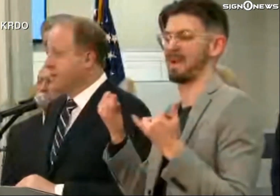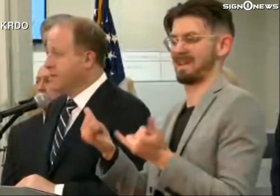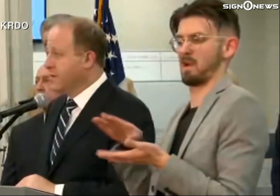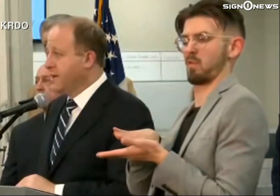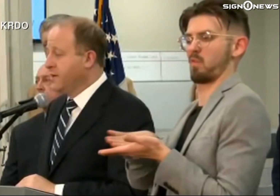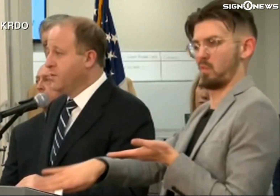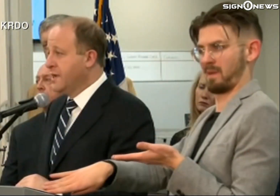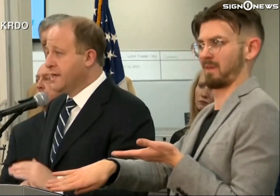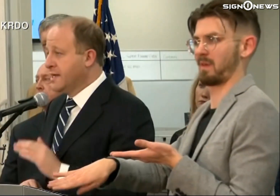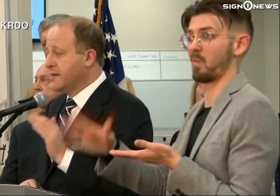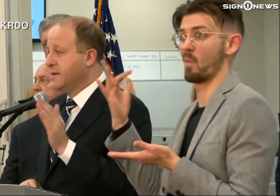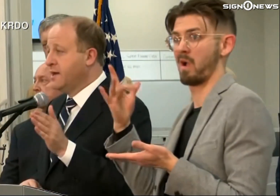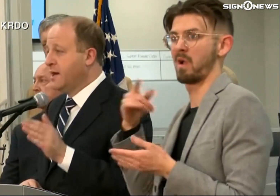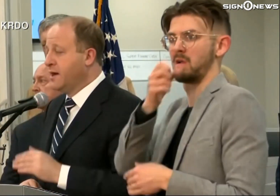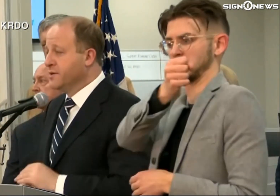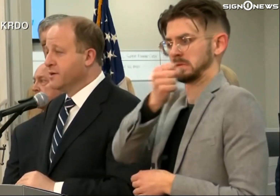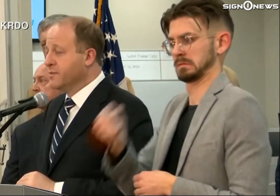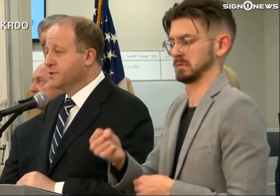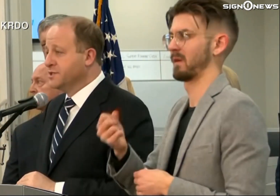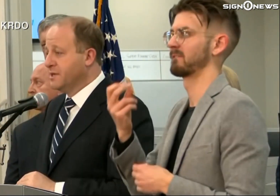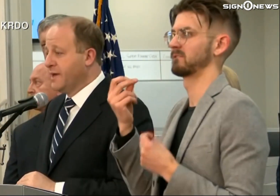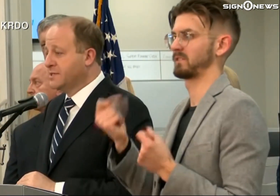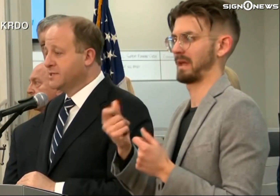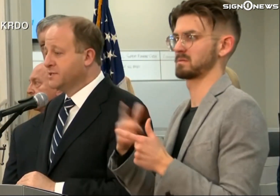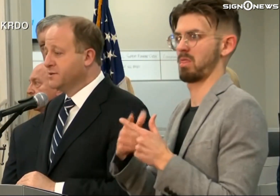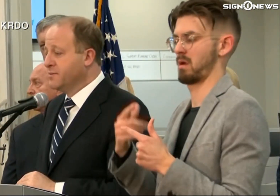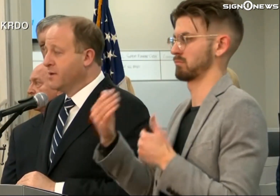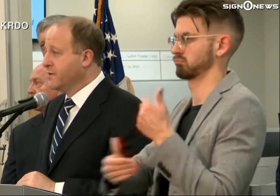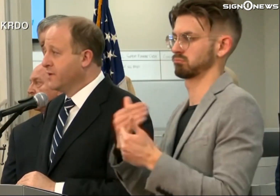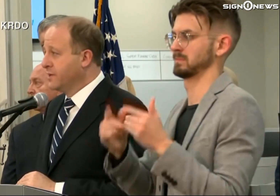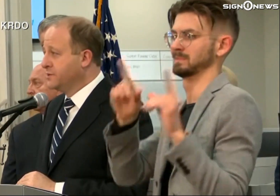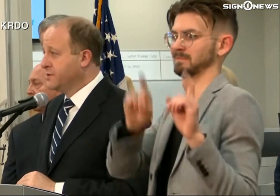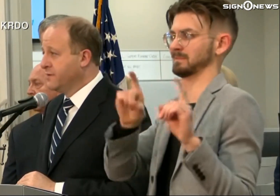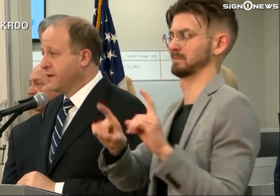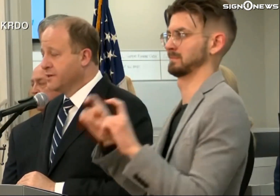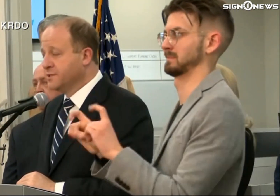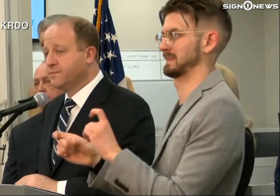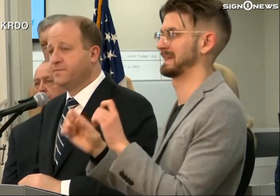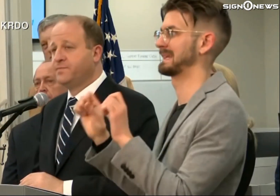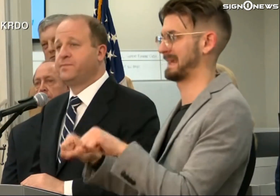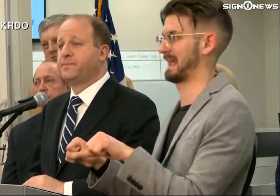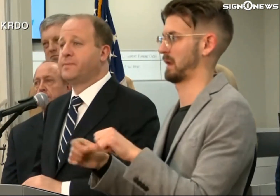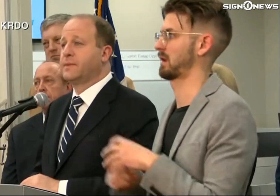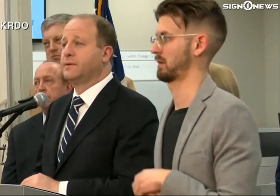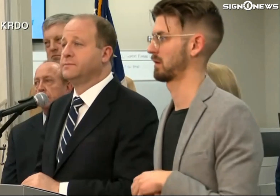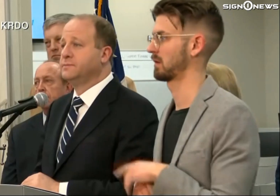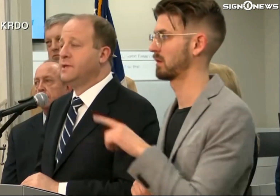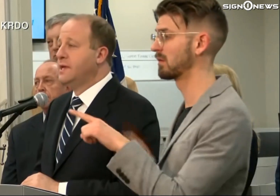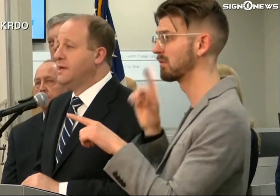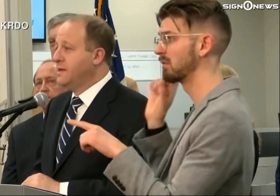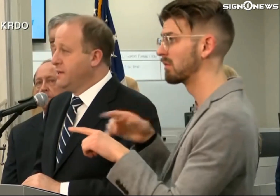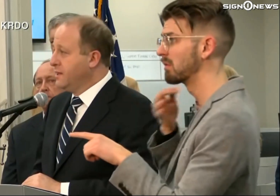practice in Colorado when needed under an emergency basis through Department of Regulatory Affairs.